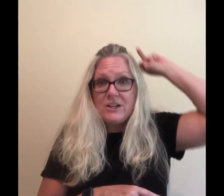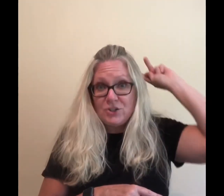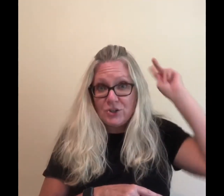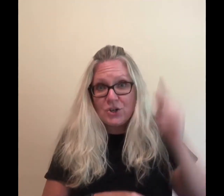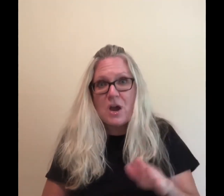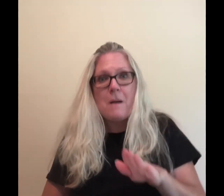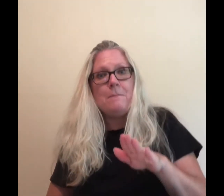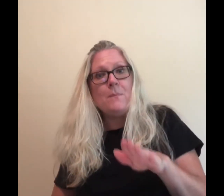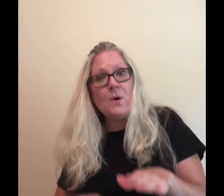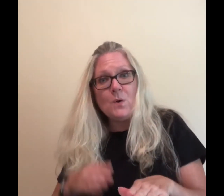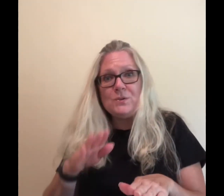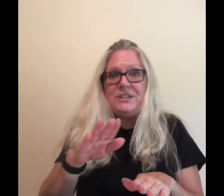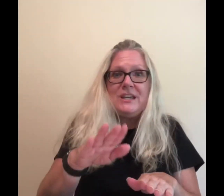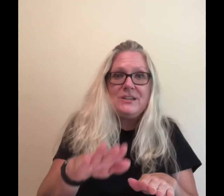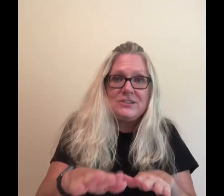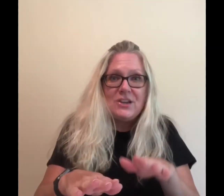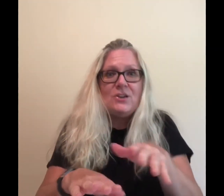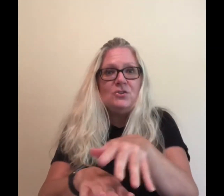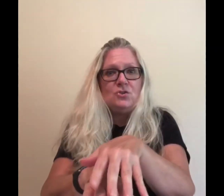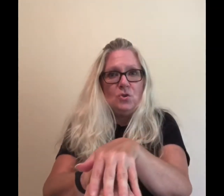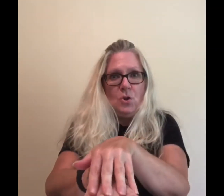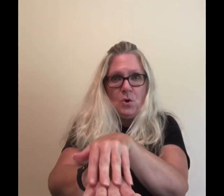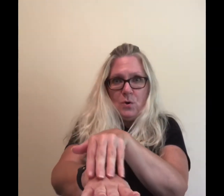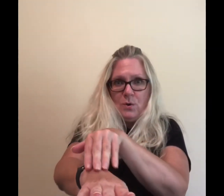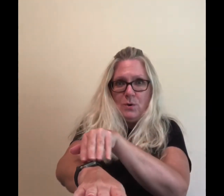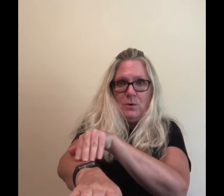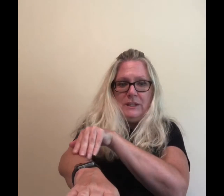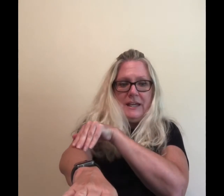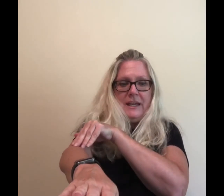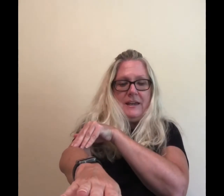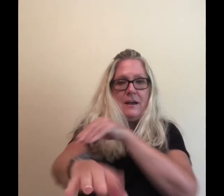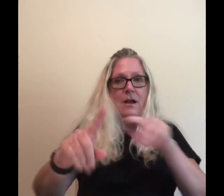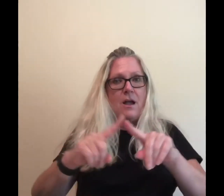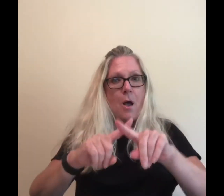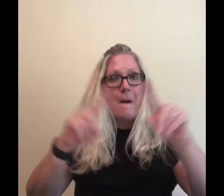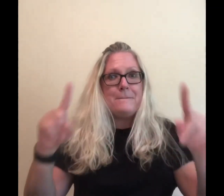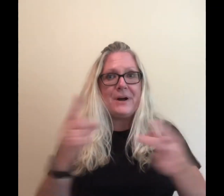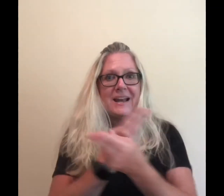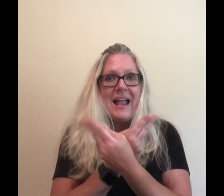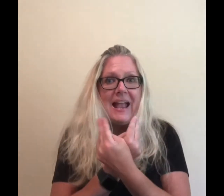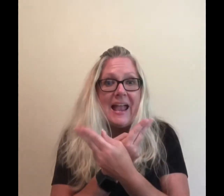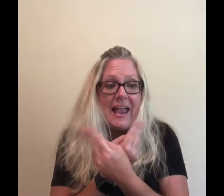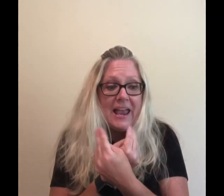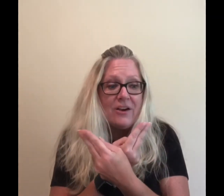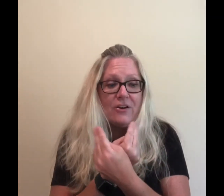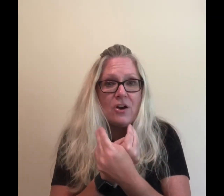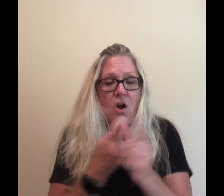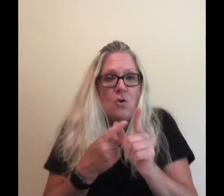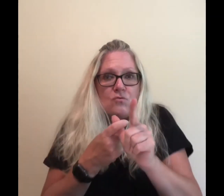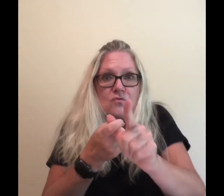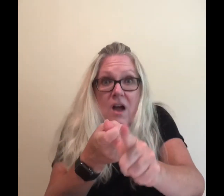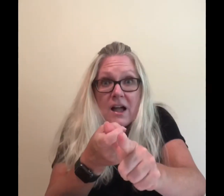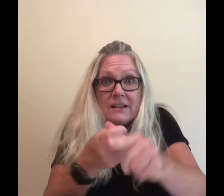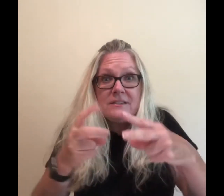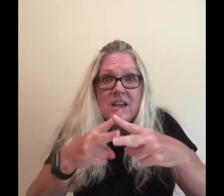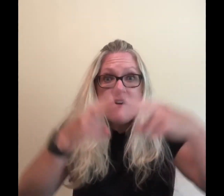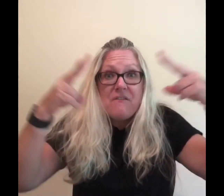Badger moseys slowly, but hare runs